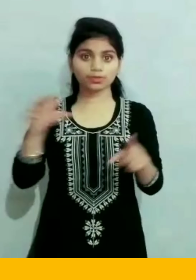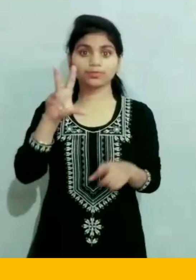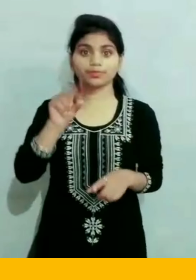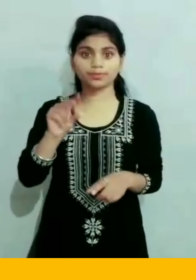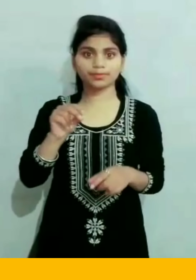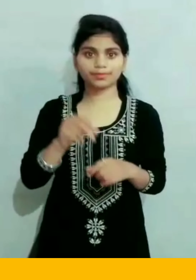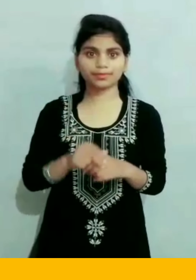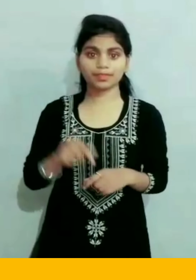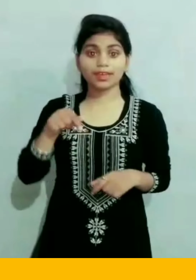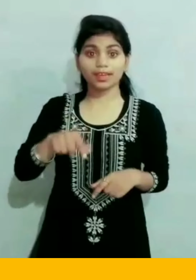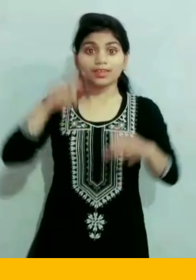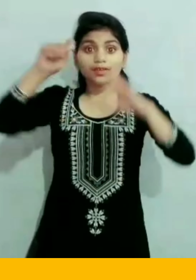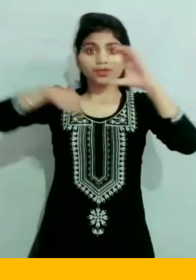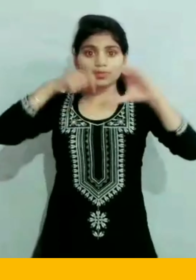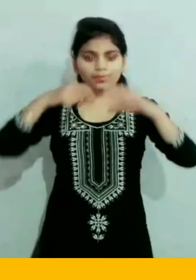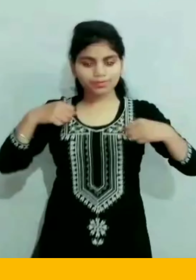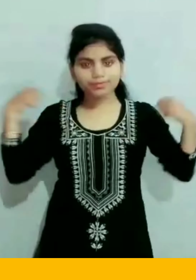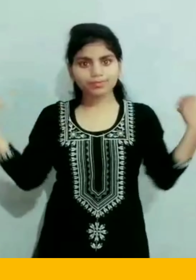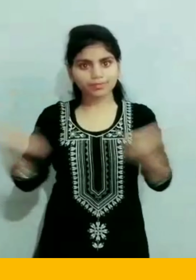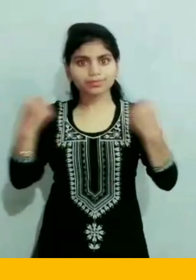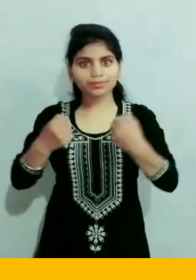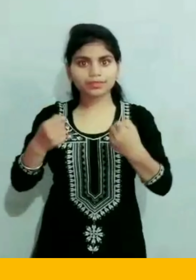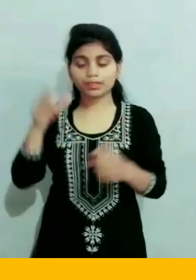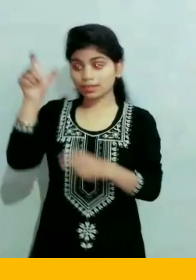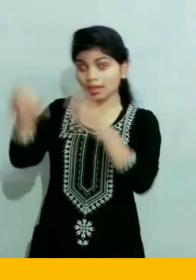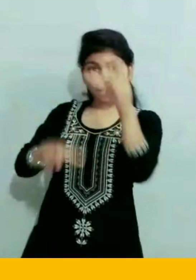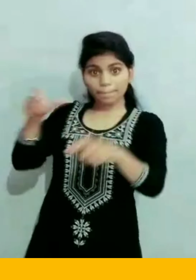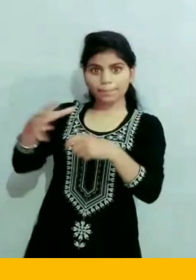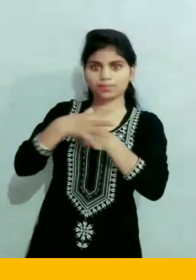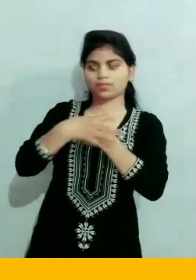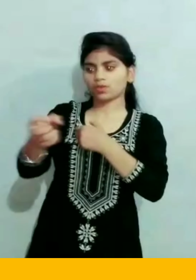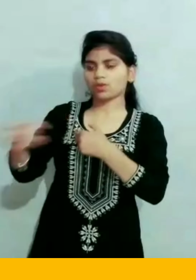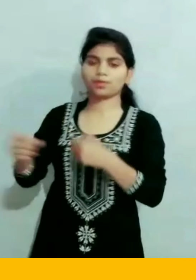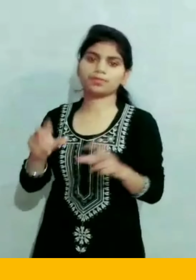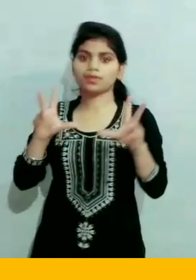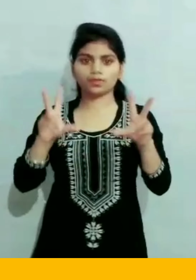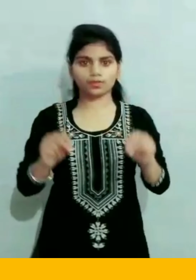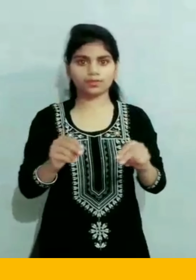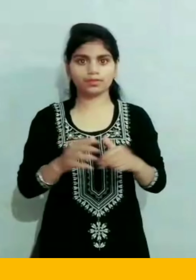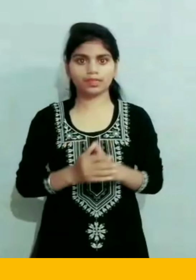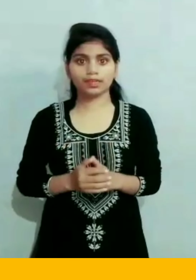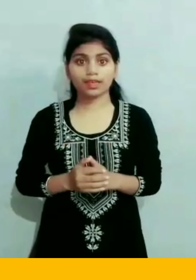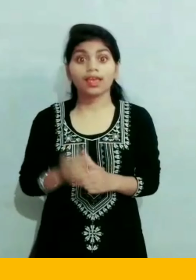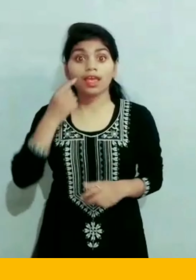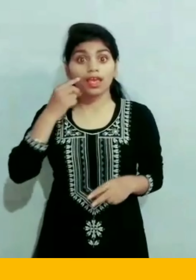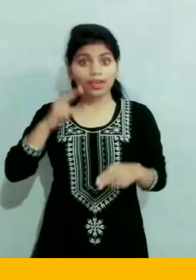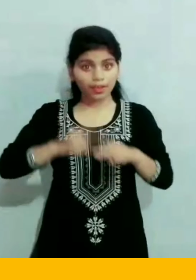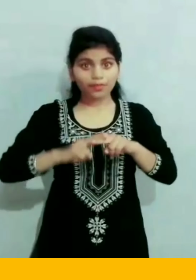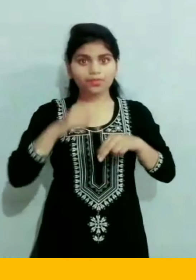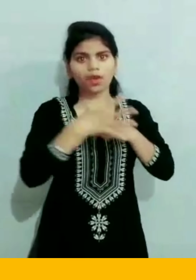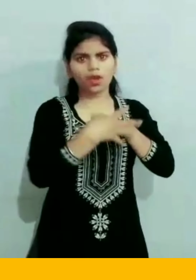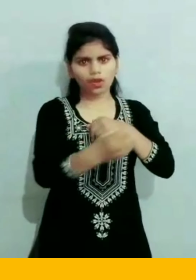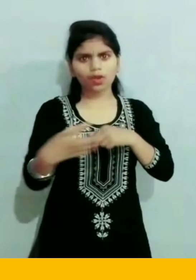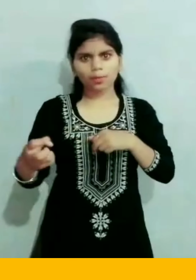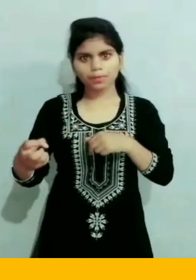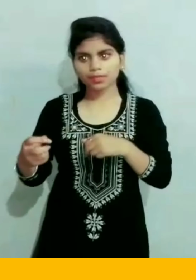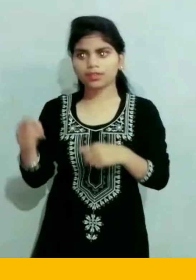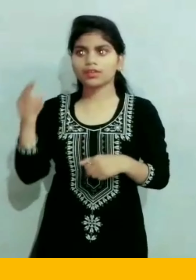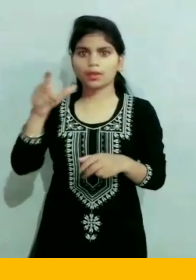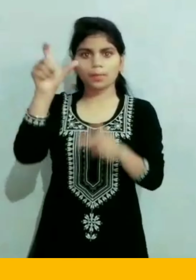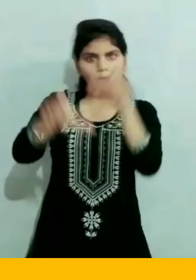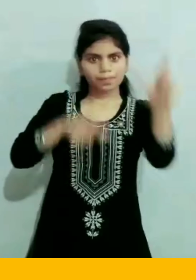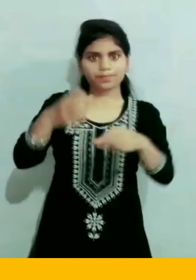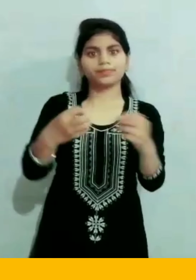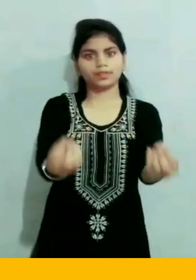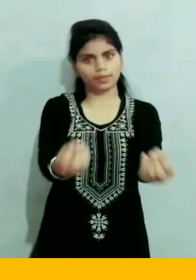Disclaimer: efforts have been made to not to infringe with any copyright. If so, it may